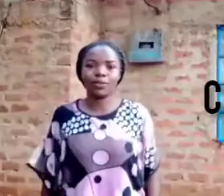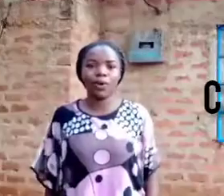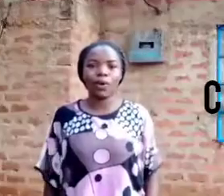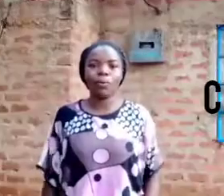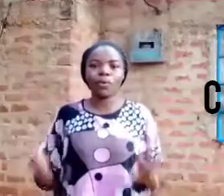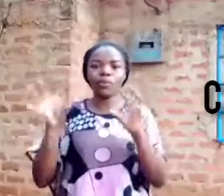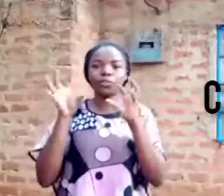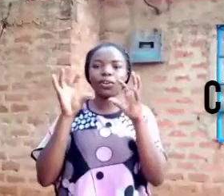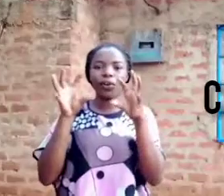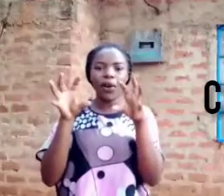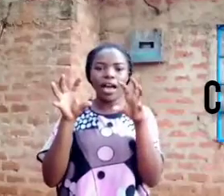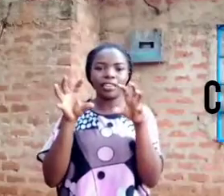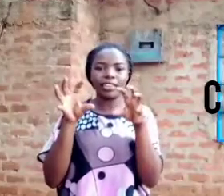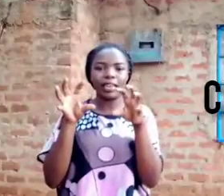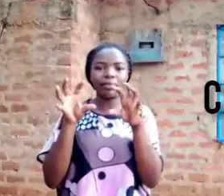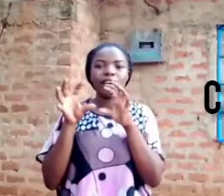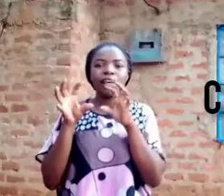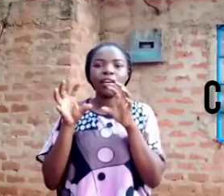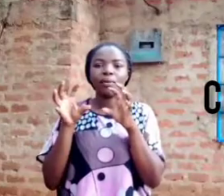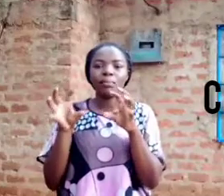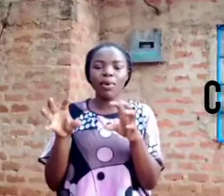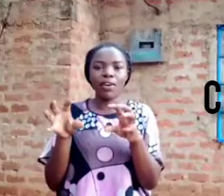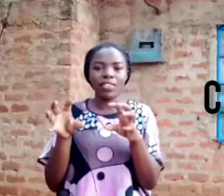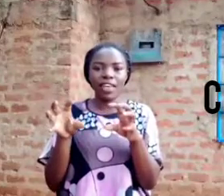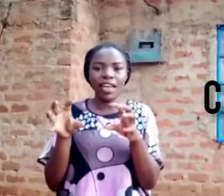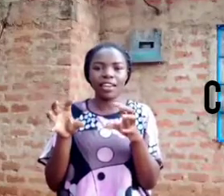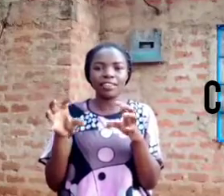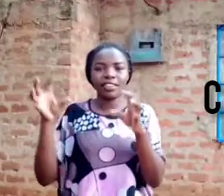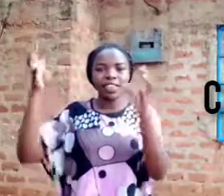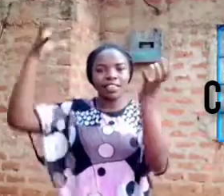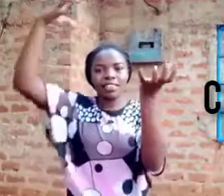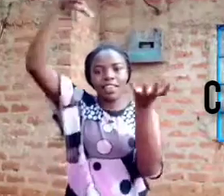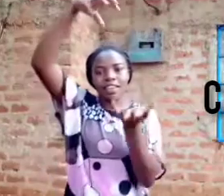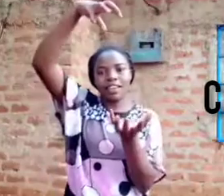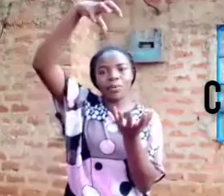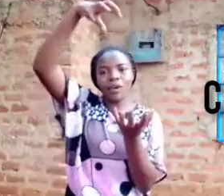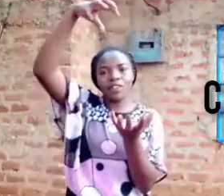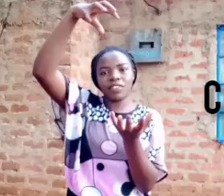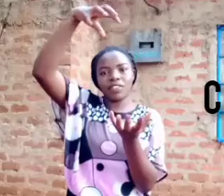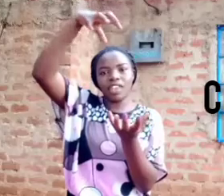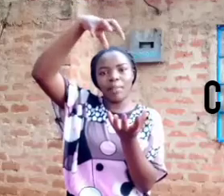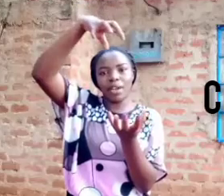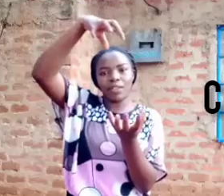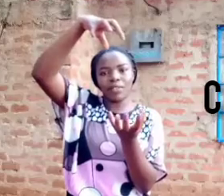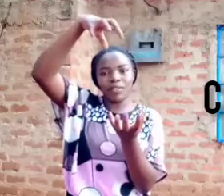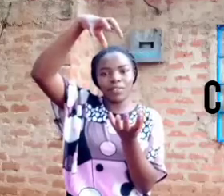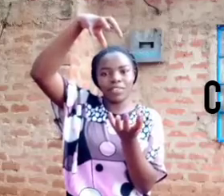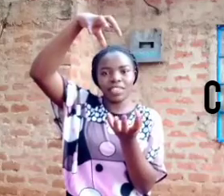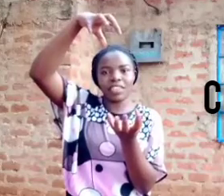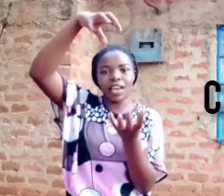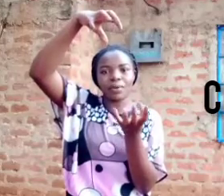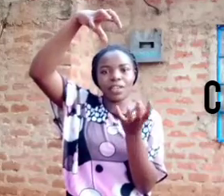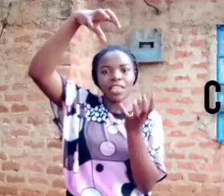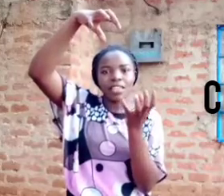So we use claw hand shapes, both hands, then one facing up, another one facing down,